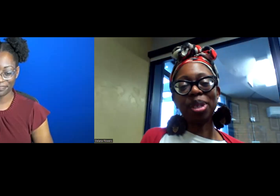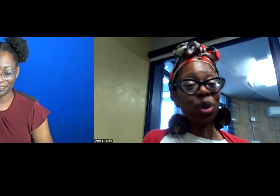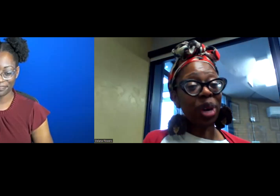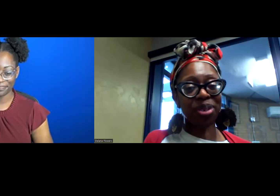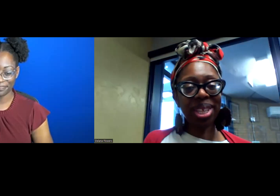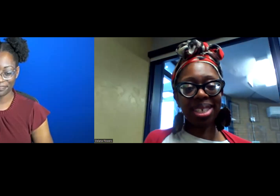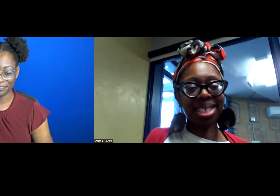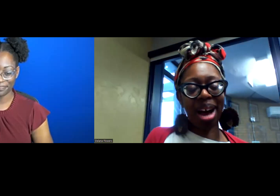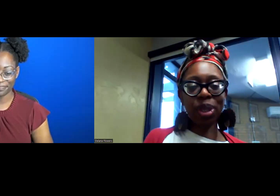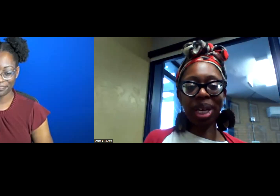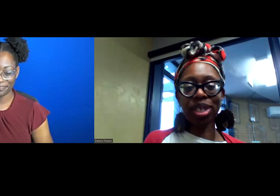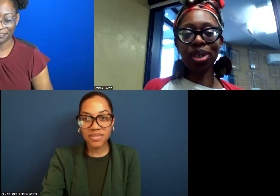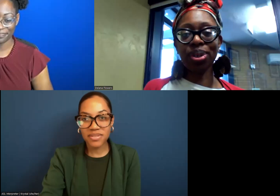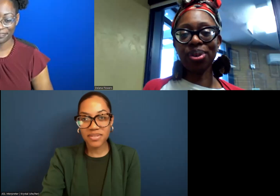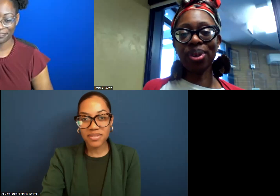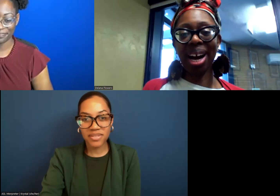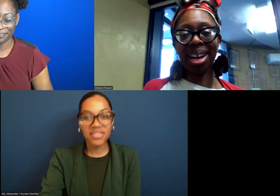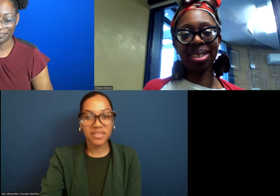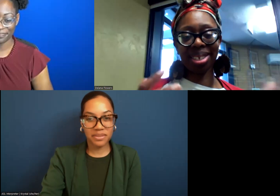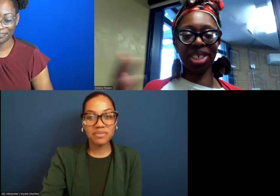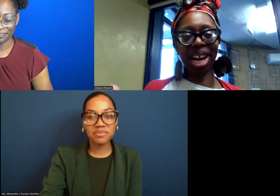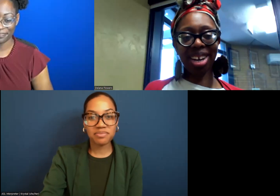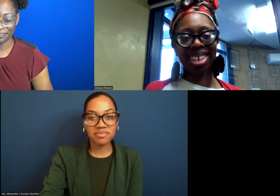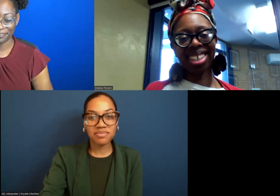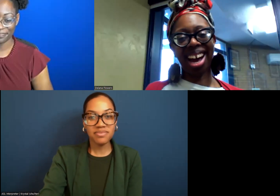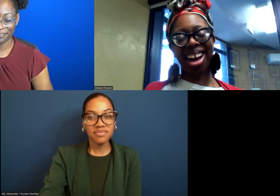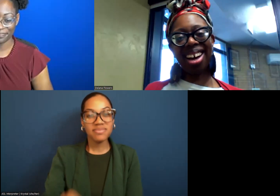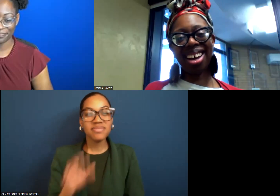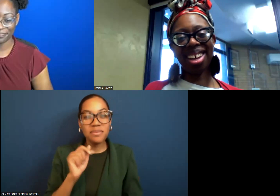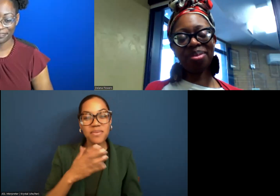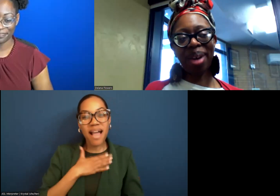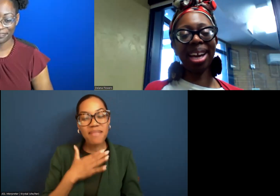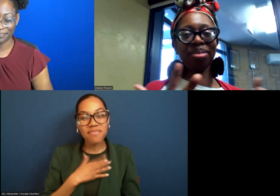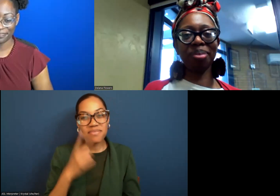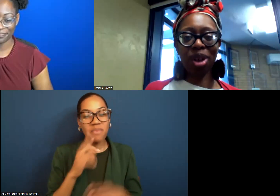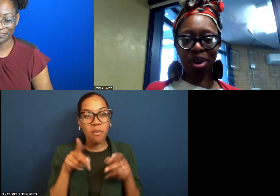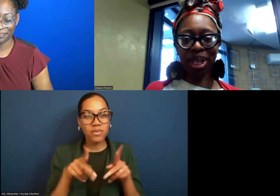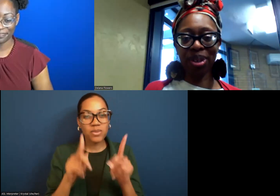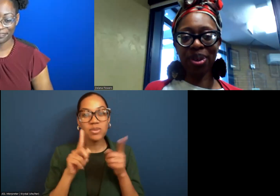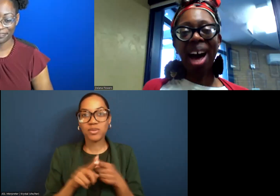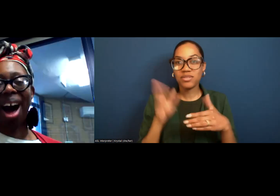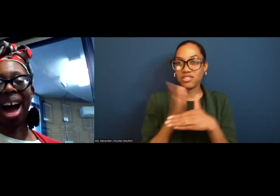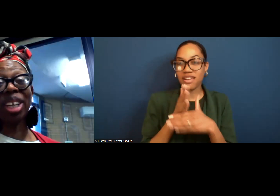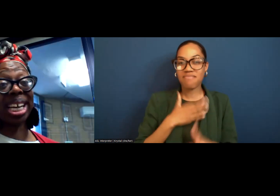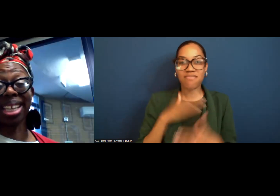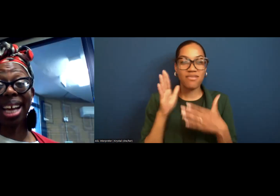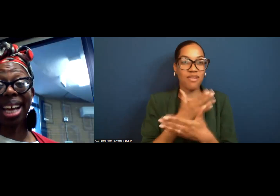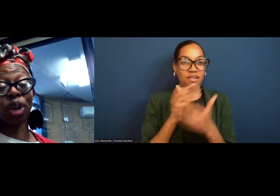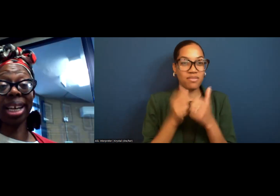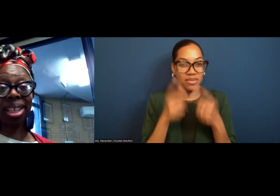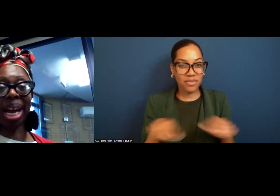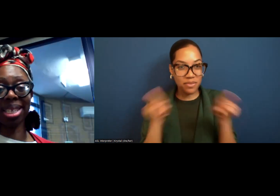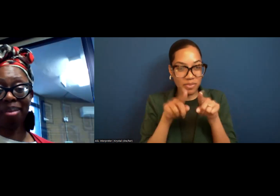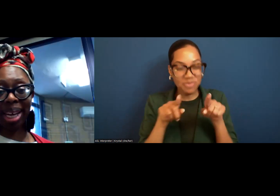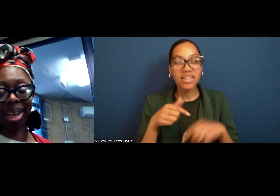I am so grateful for this opportunity to share my song with you. I created that